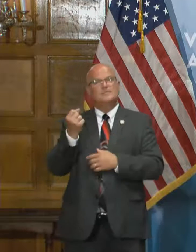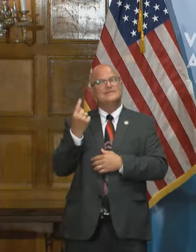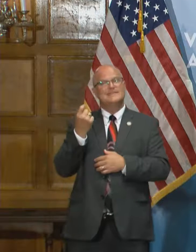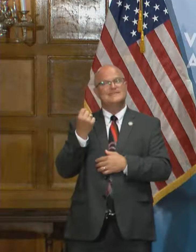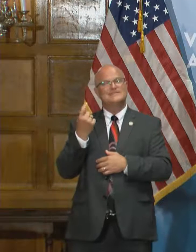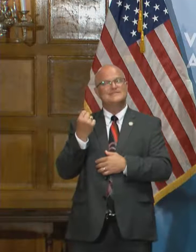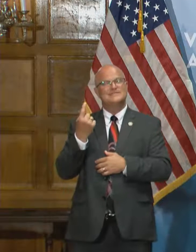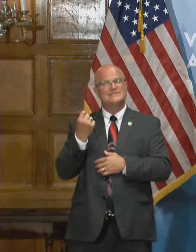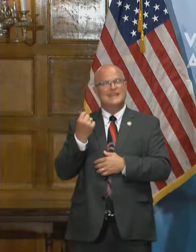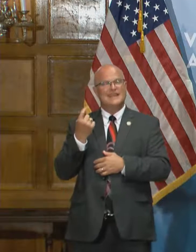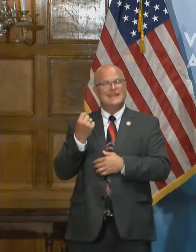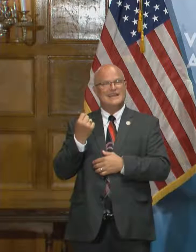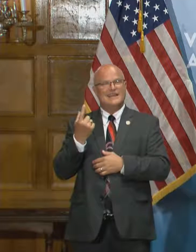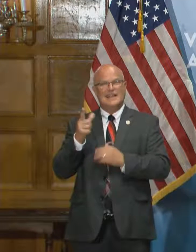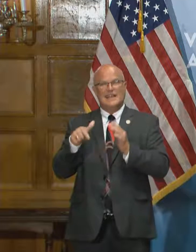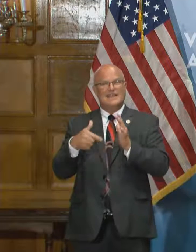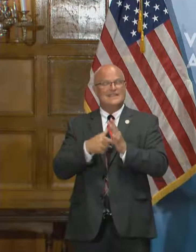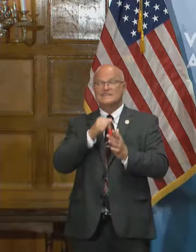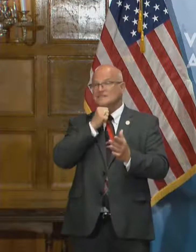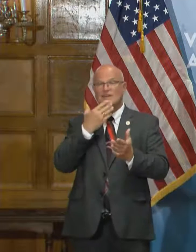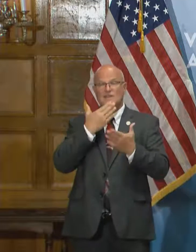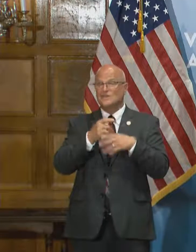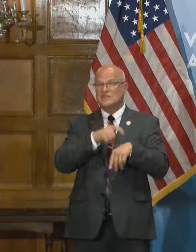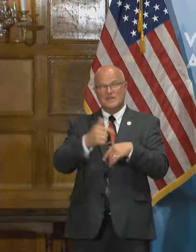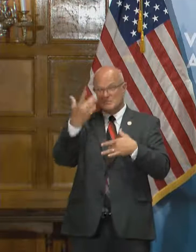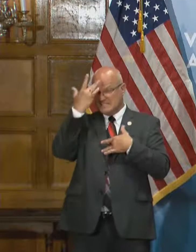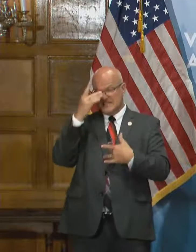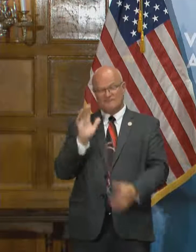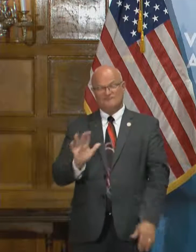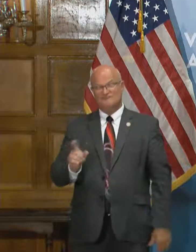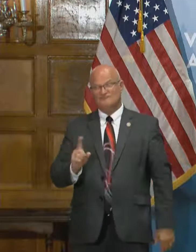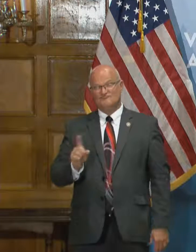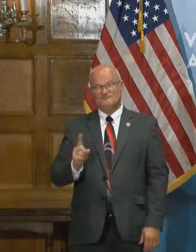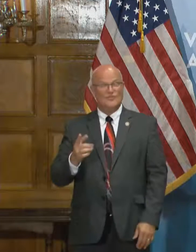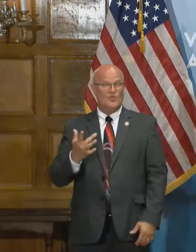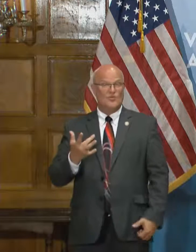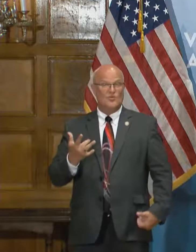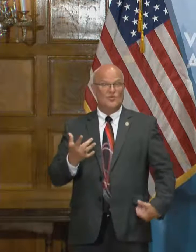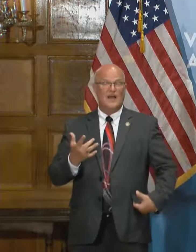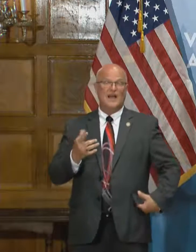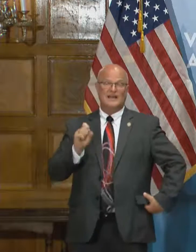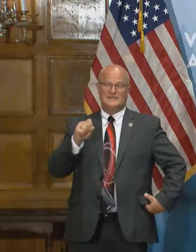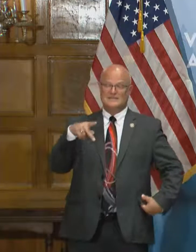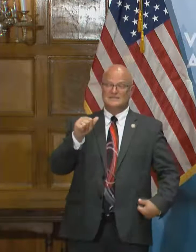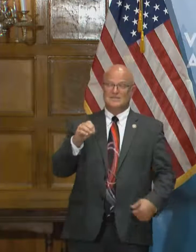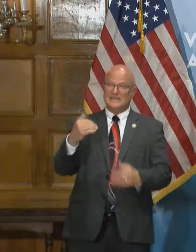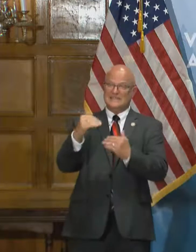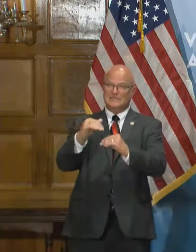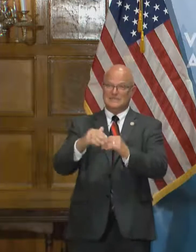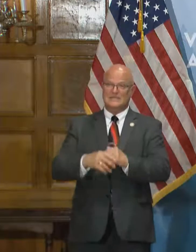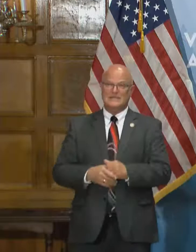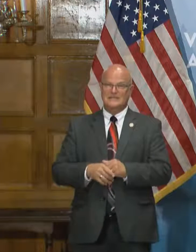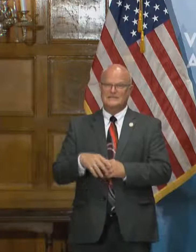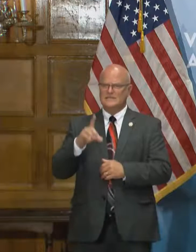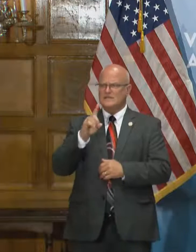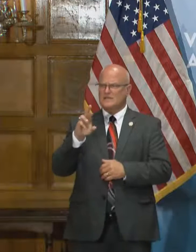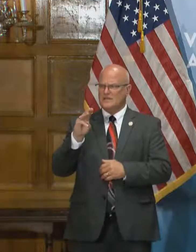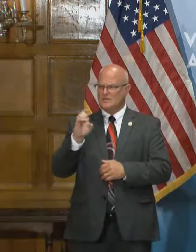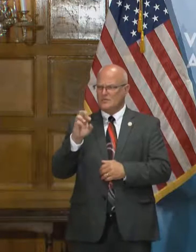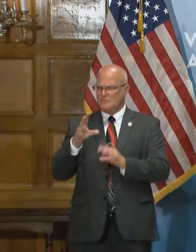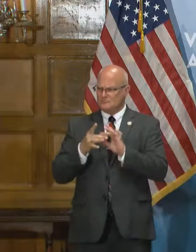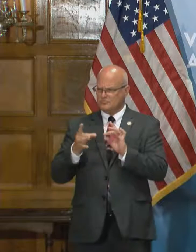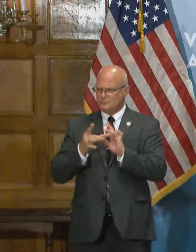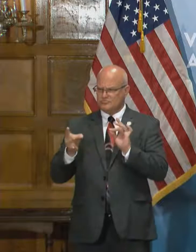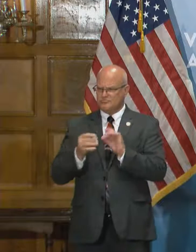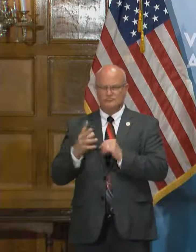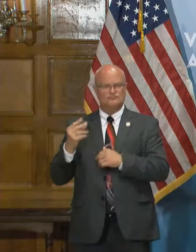realize this is not a good time to get sick because the space is limited. Dr. Romero, did you want to say